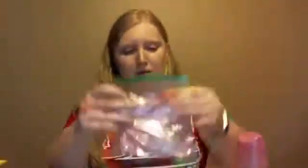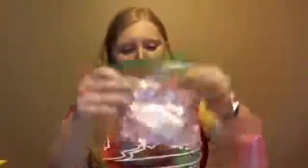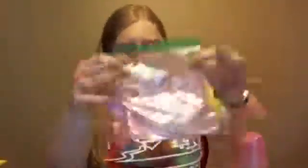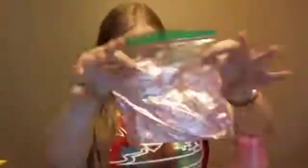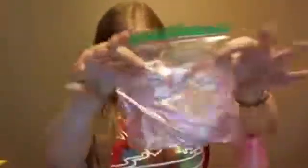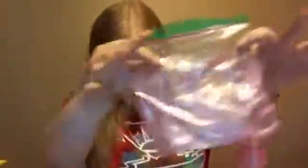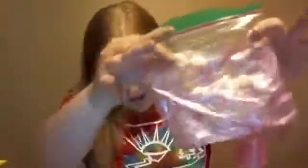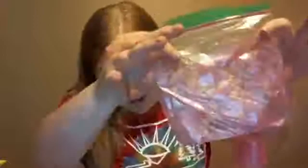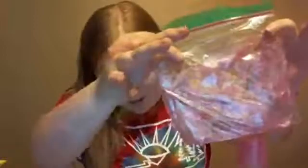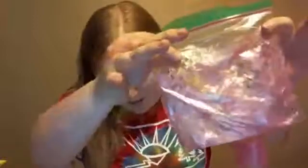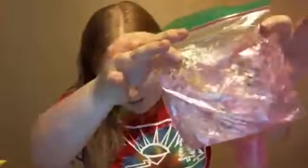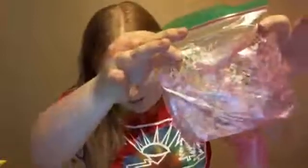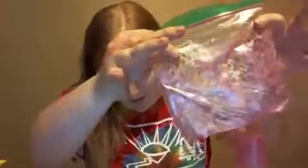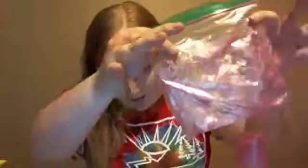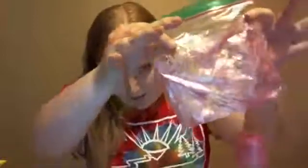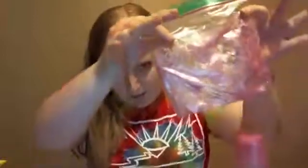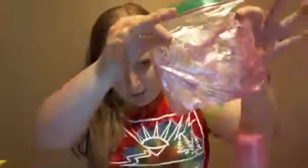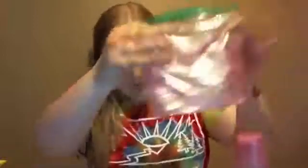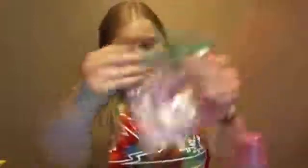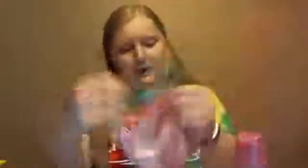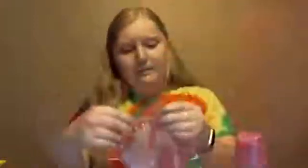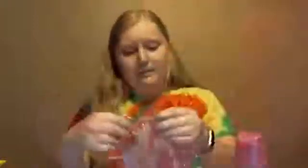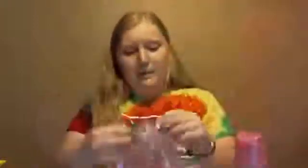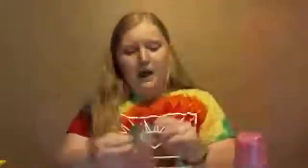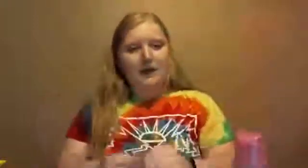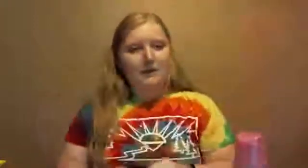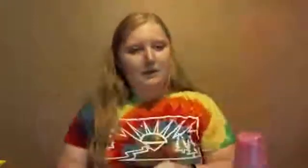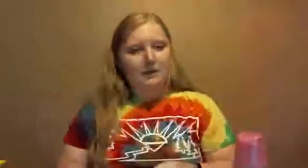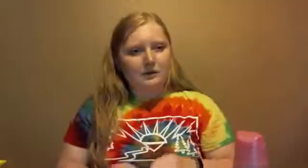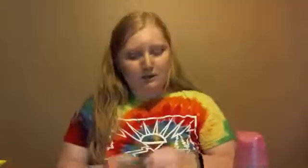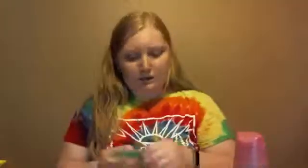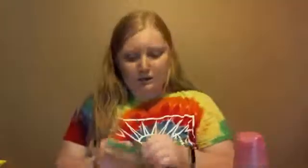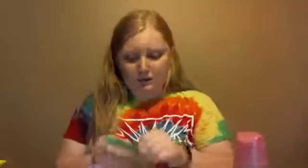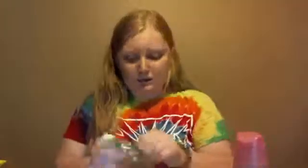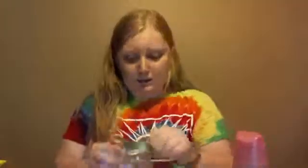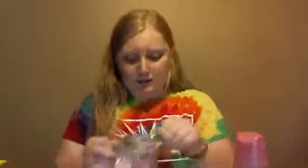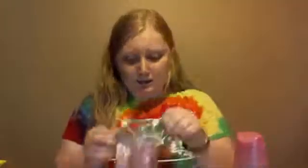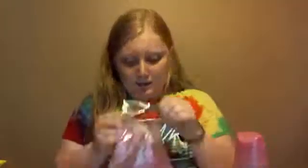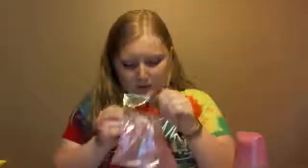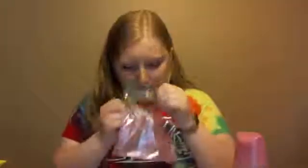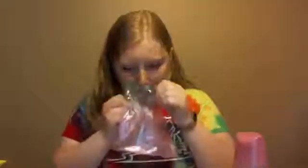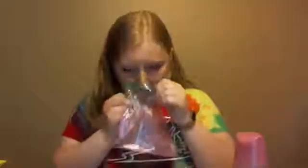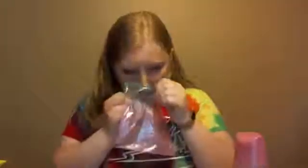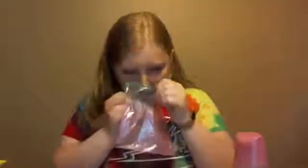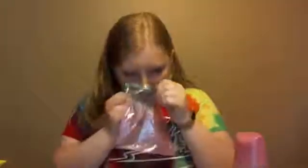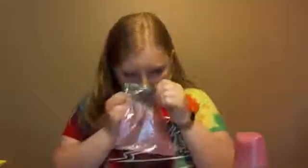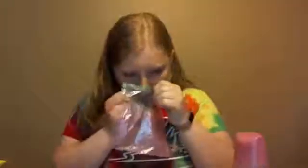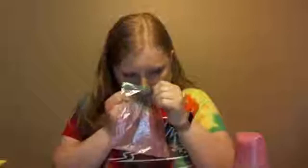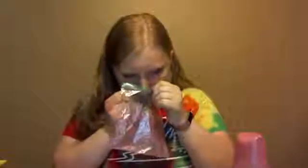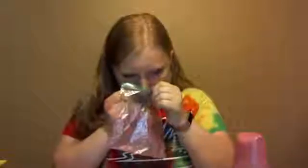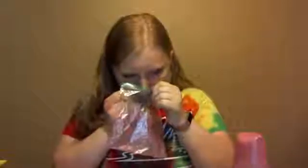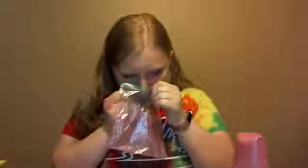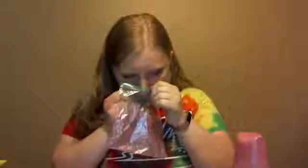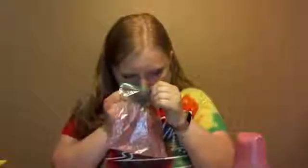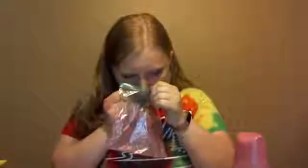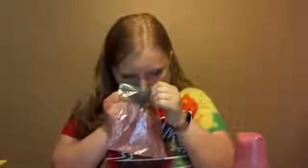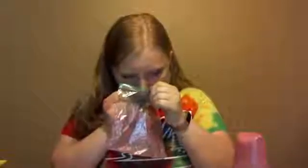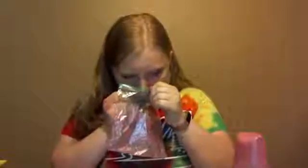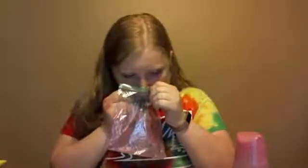this one is pink. I never looked at what it smells like.